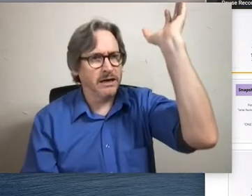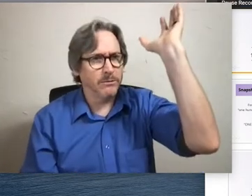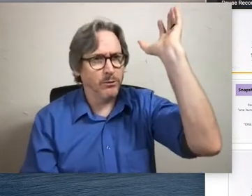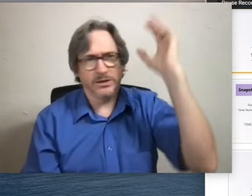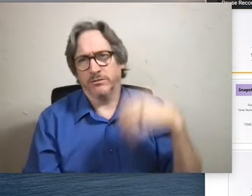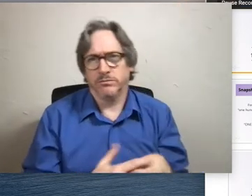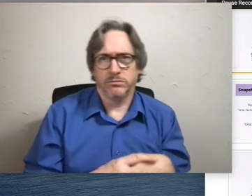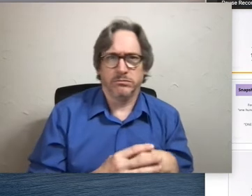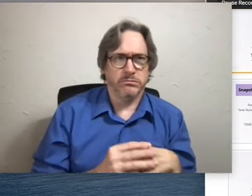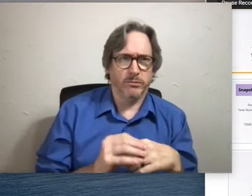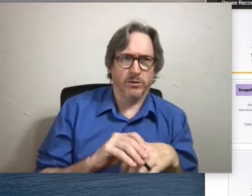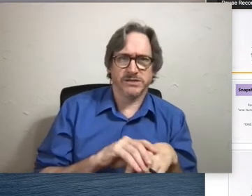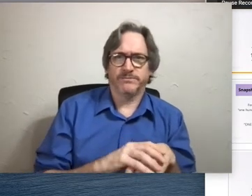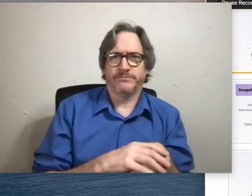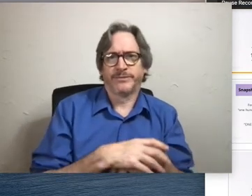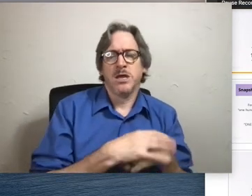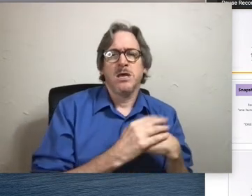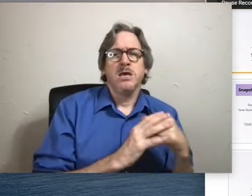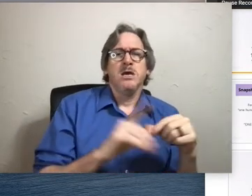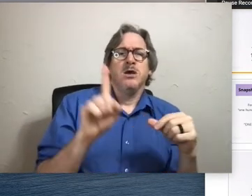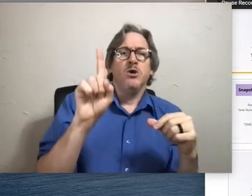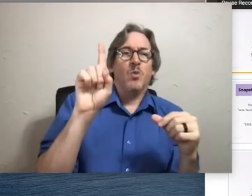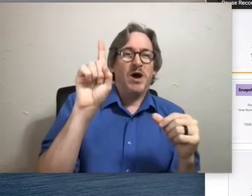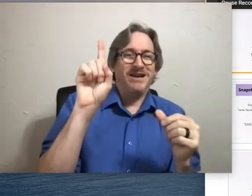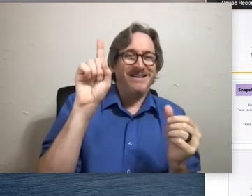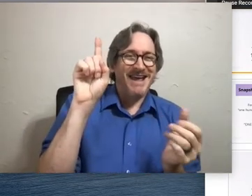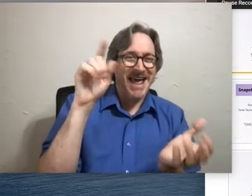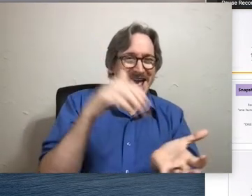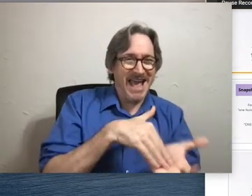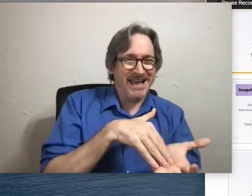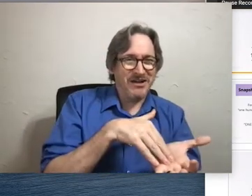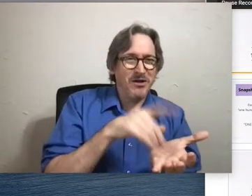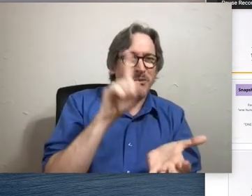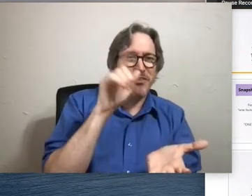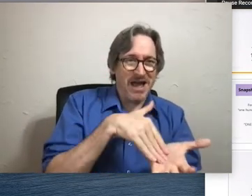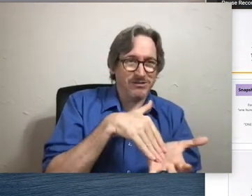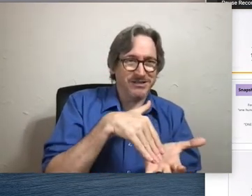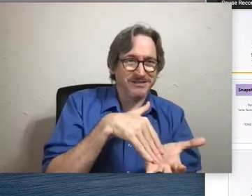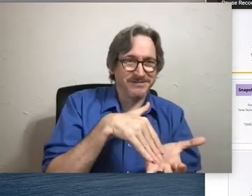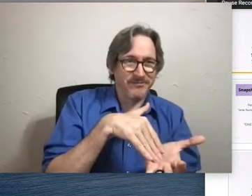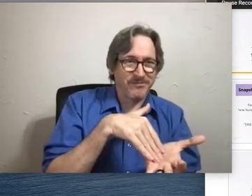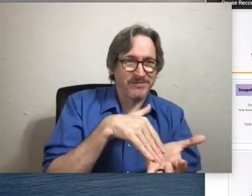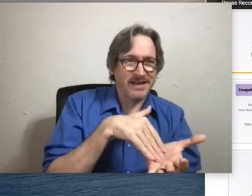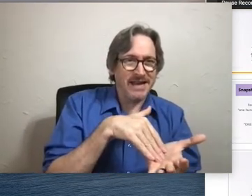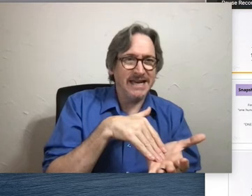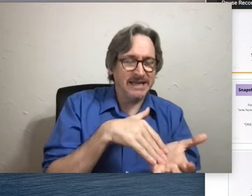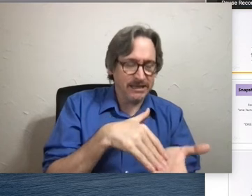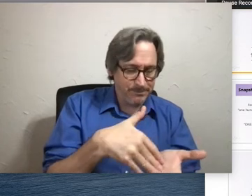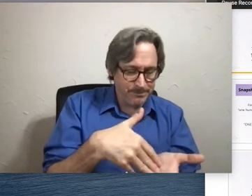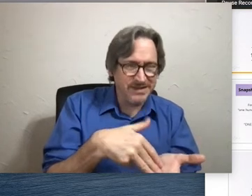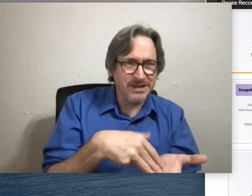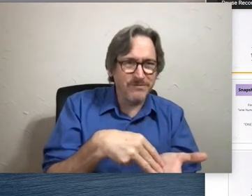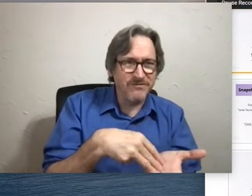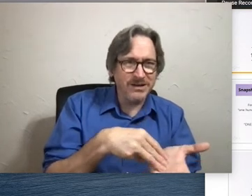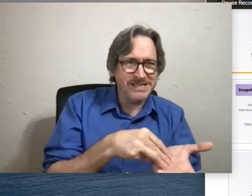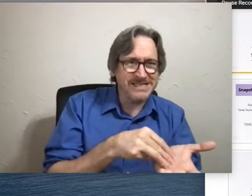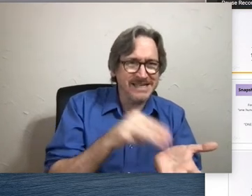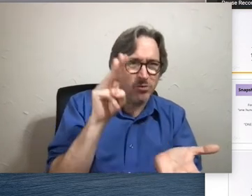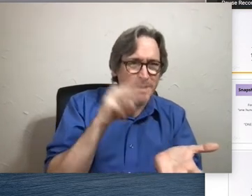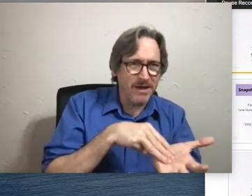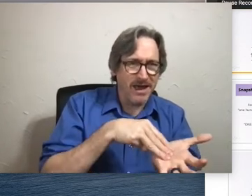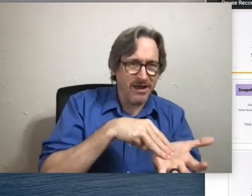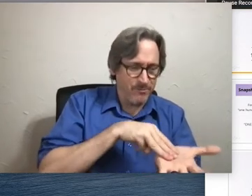anyway, I don't remember what it was. 1,000. And The video